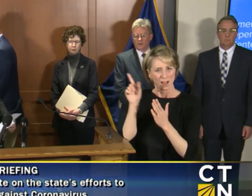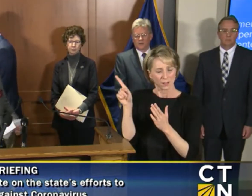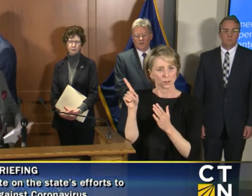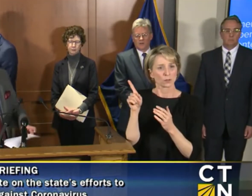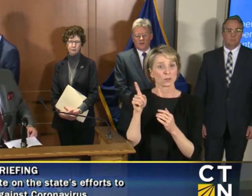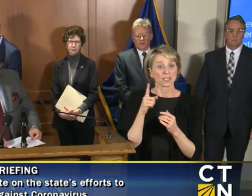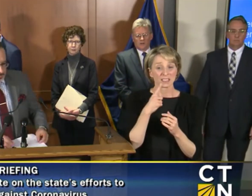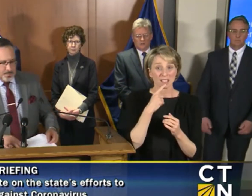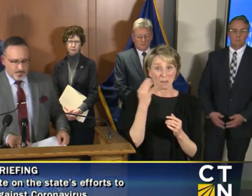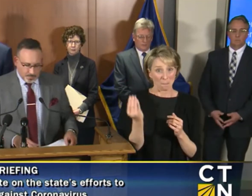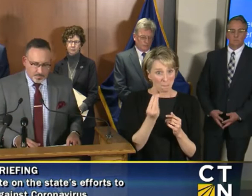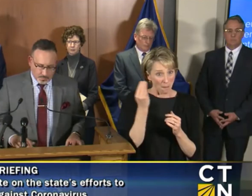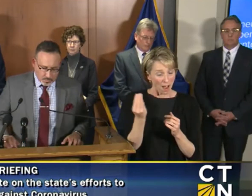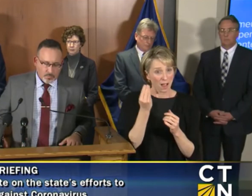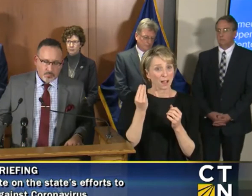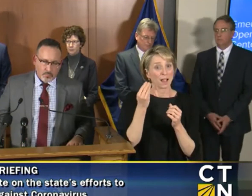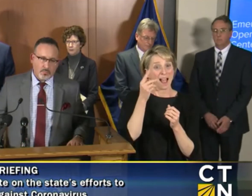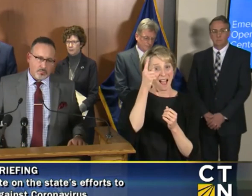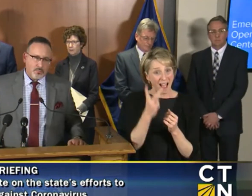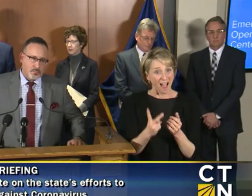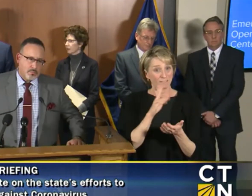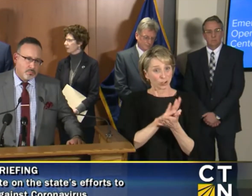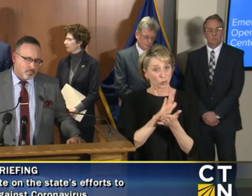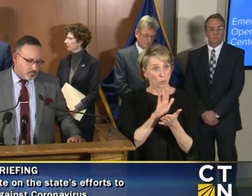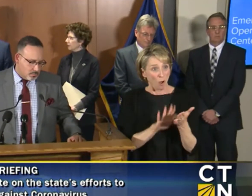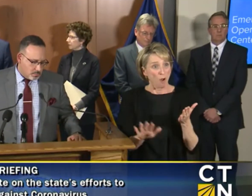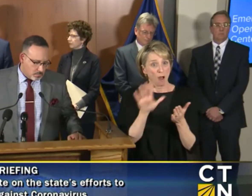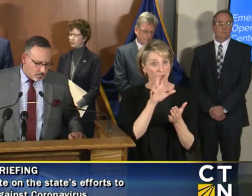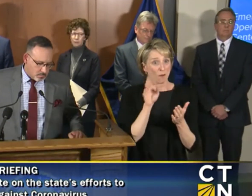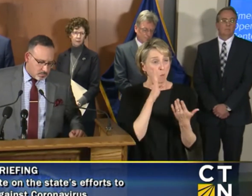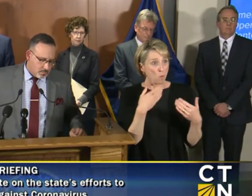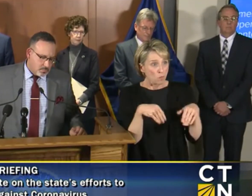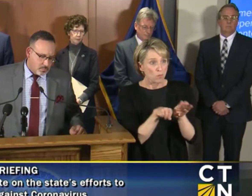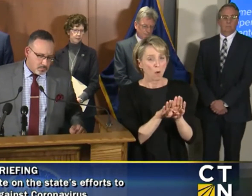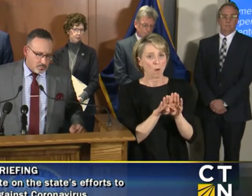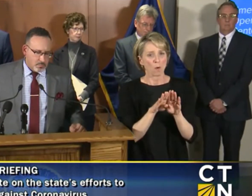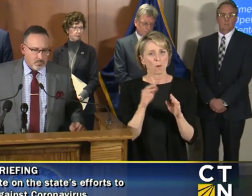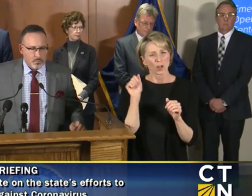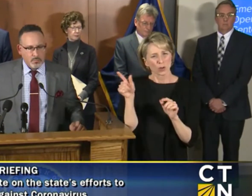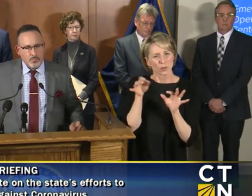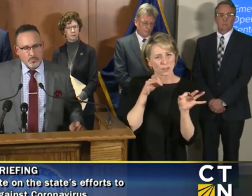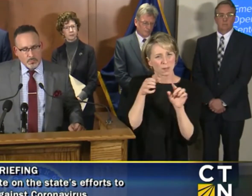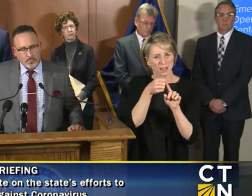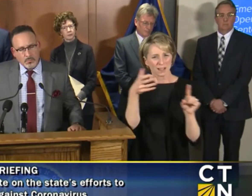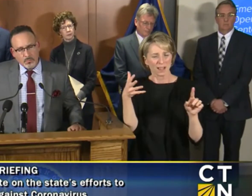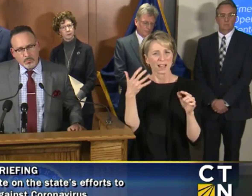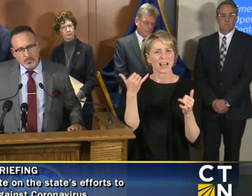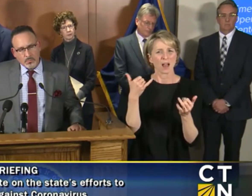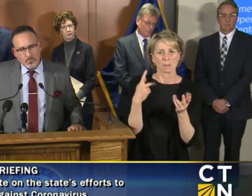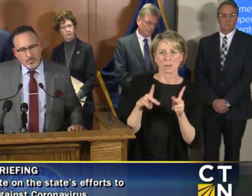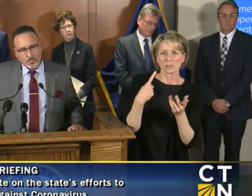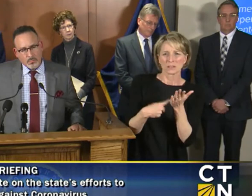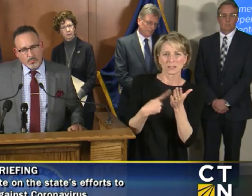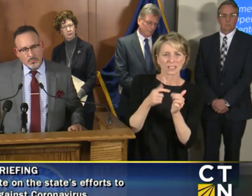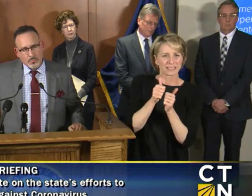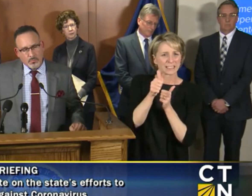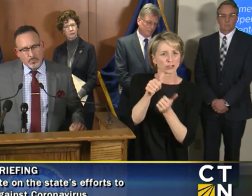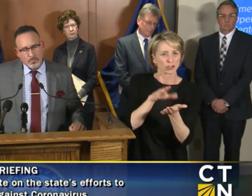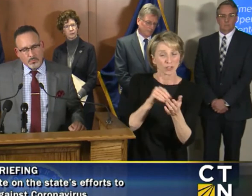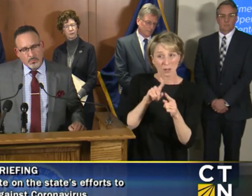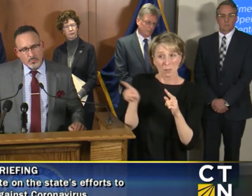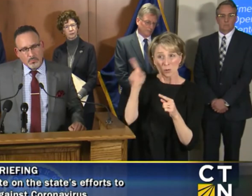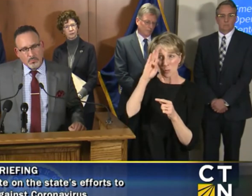of all school children will be out of school. And it was brought to my attention today that with this distant learning, but not all schools